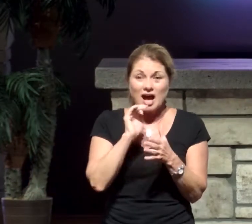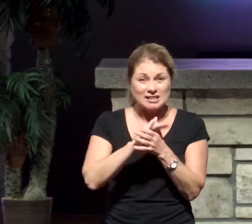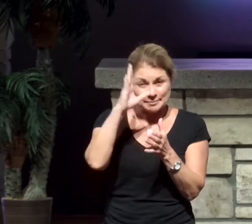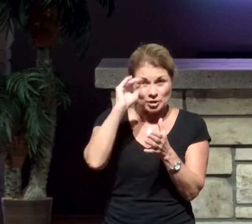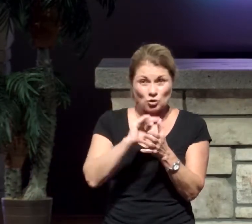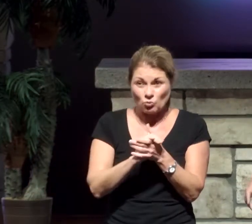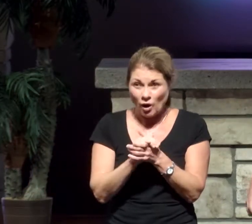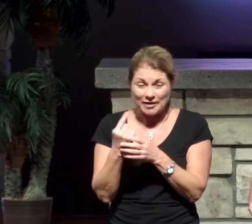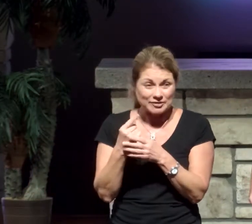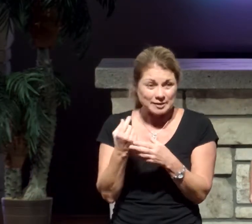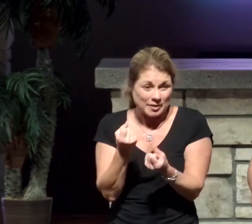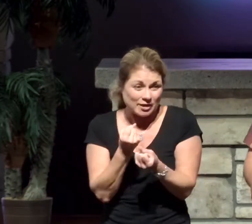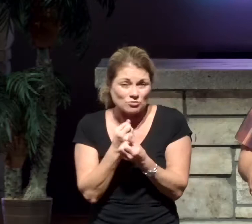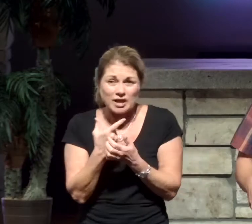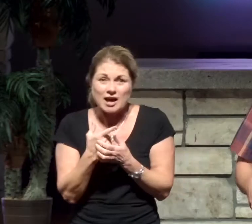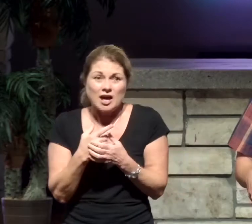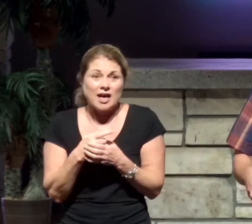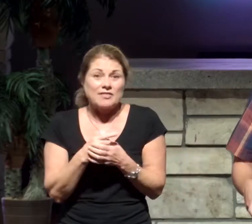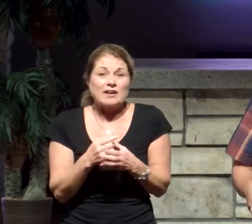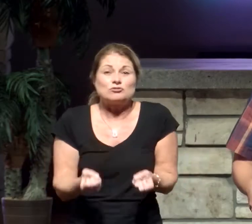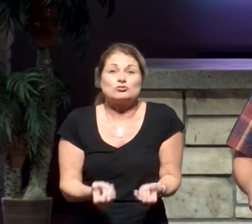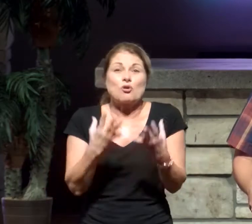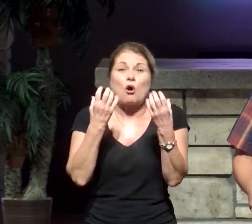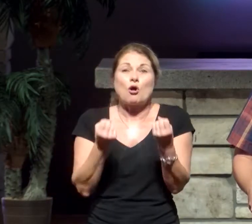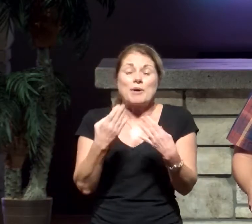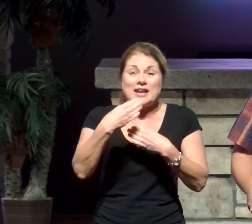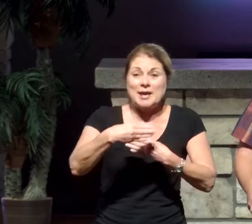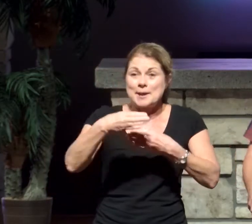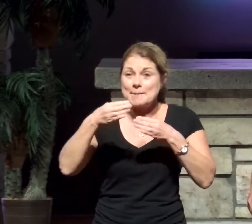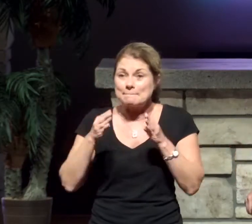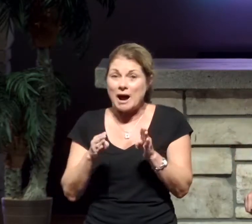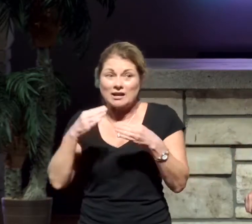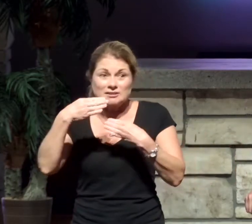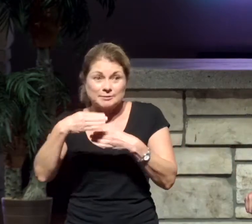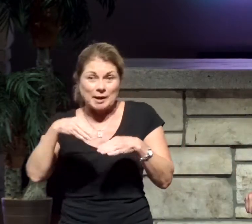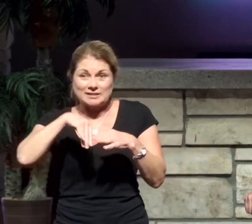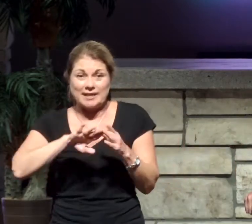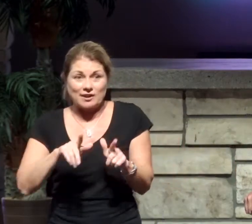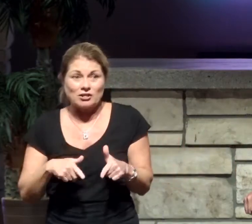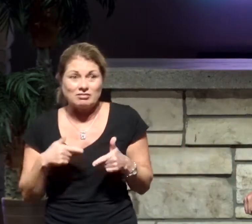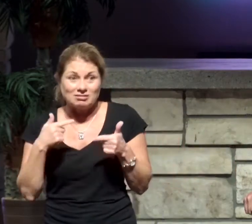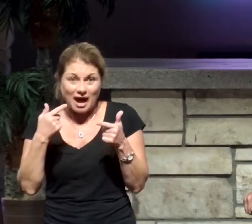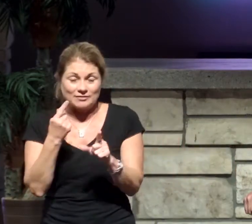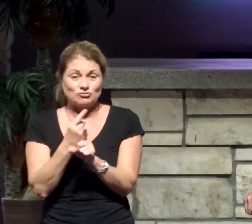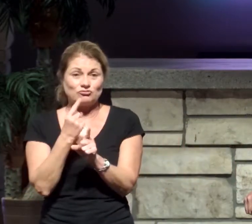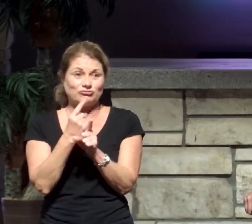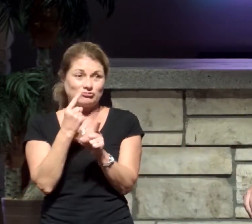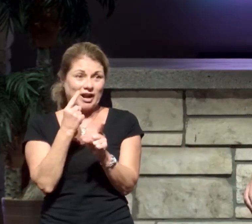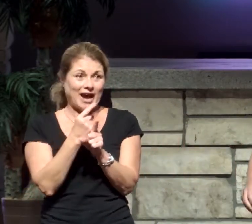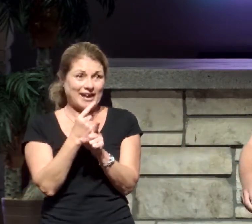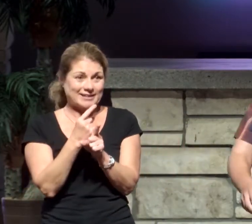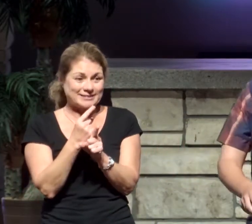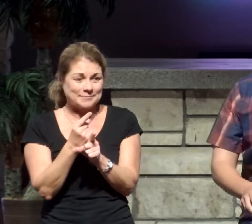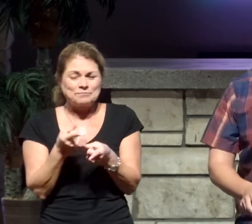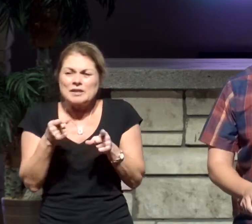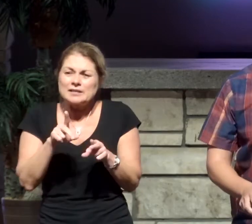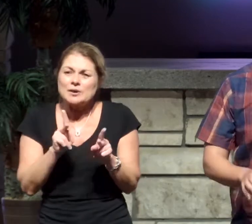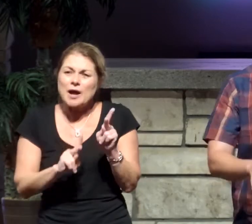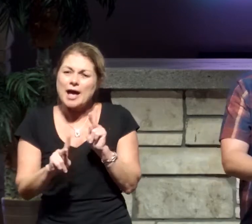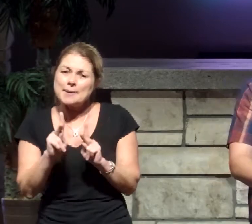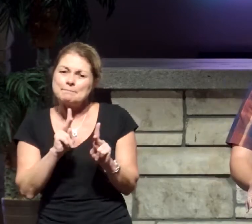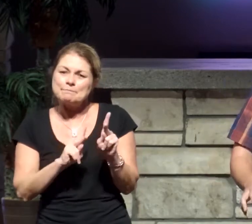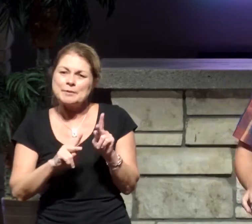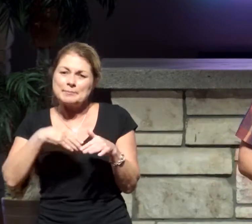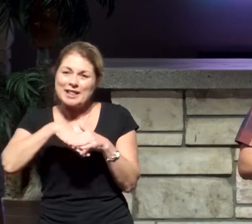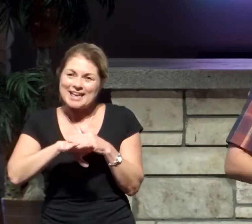somebody you're dating, man, they've got rows and rows of boxes in their lives, right? You see, when people come into our lives,